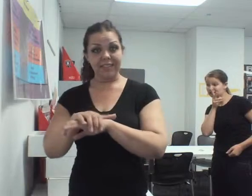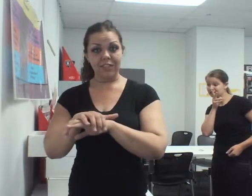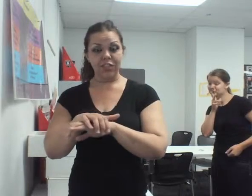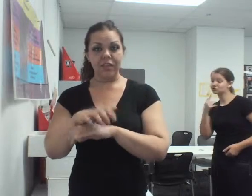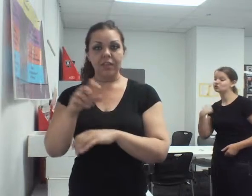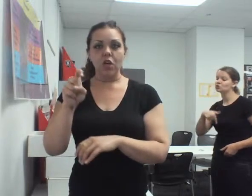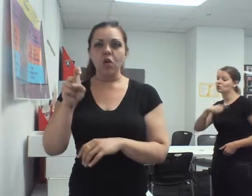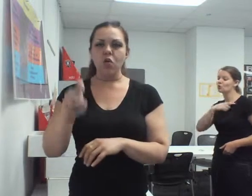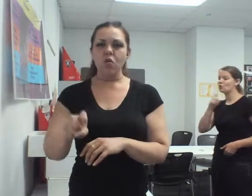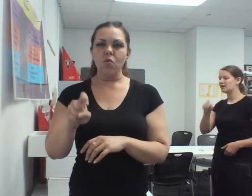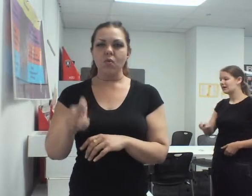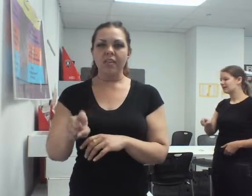with reiteration.